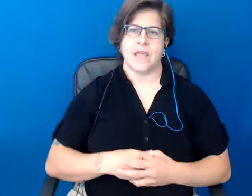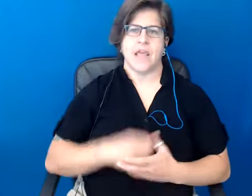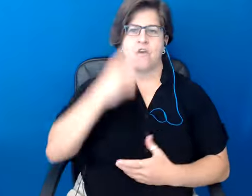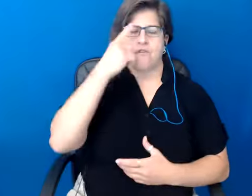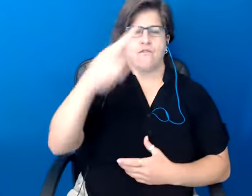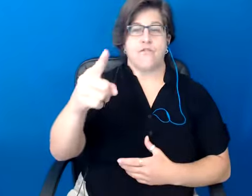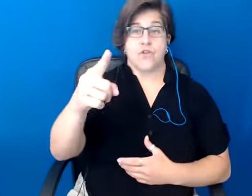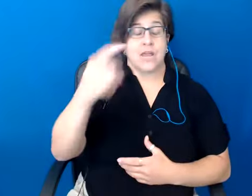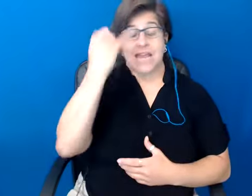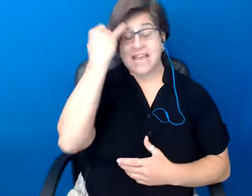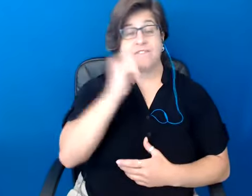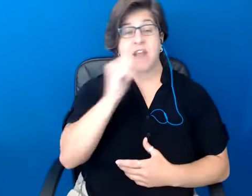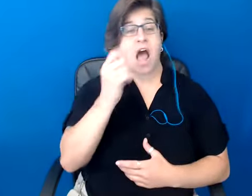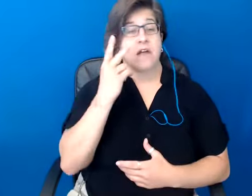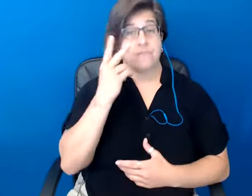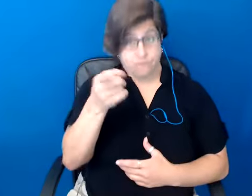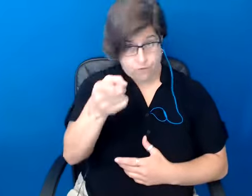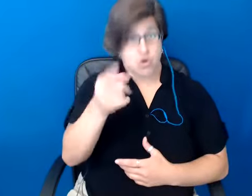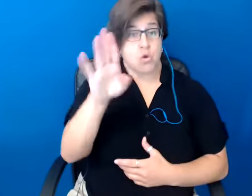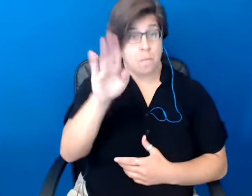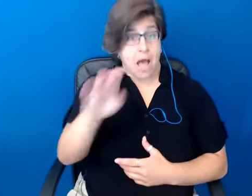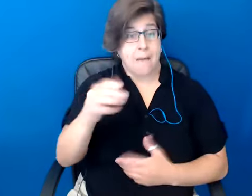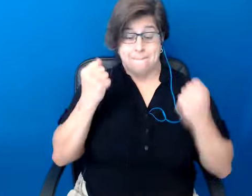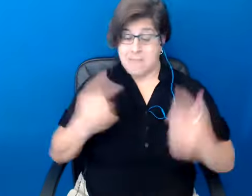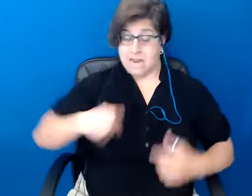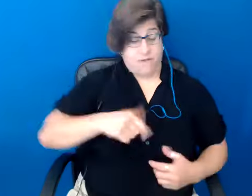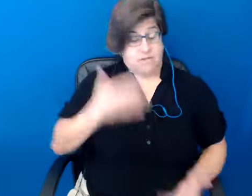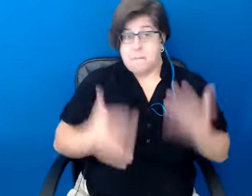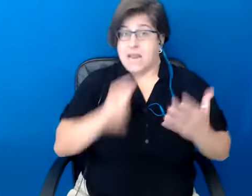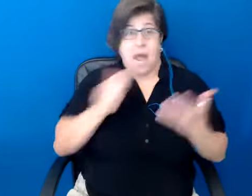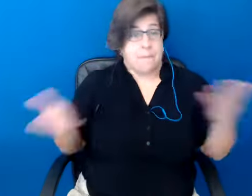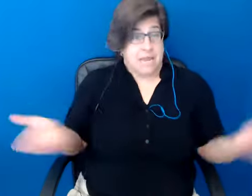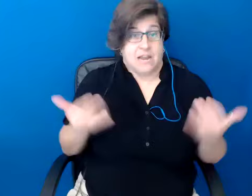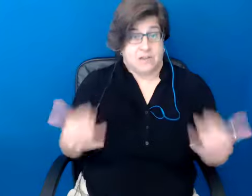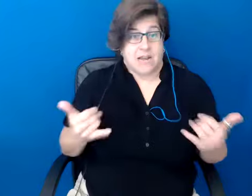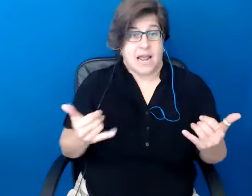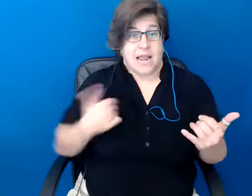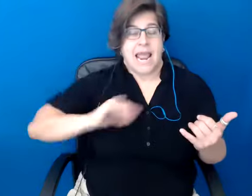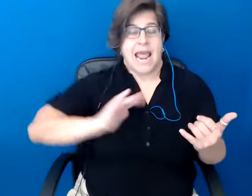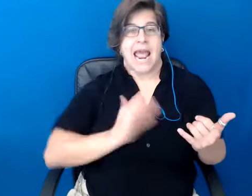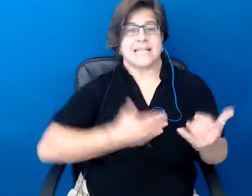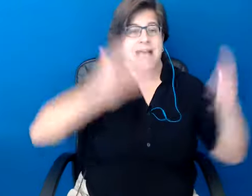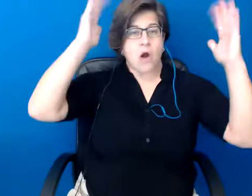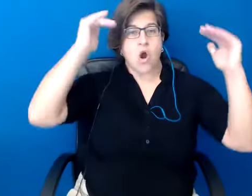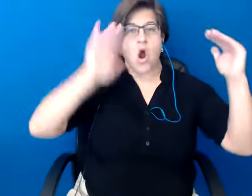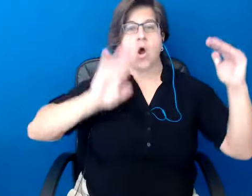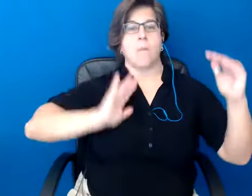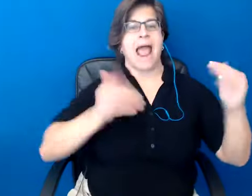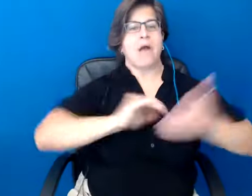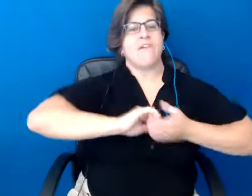beloved cause. Indeed, but for you, Bob, many of us might not be sitting here today. And it's